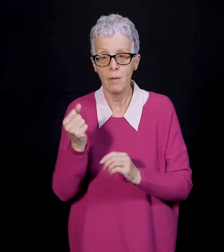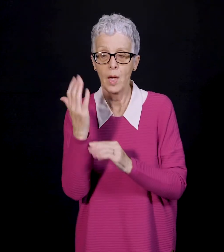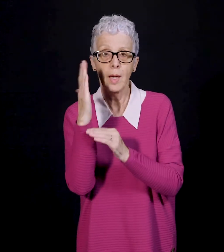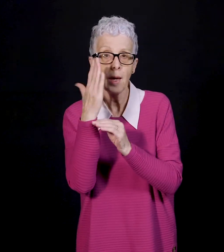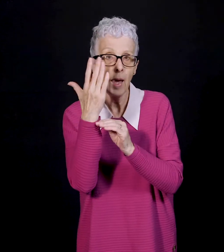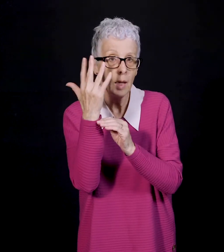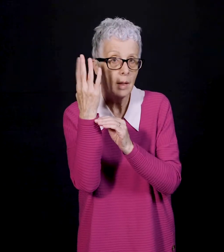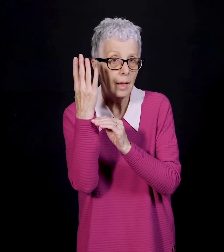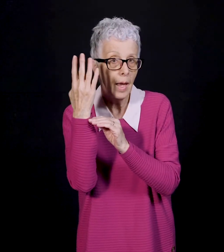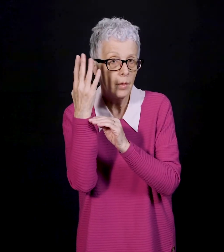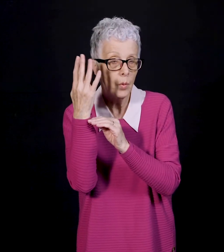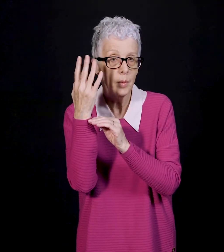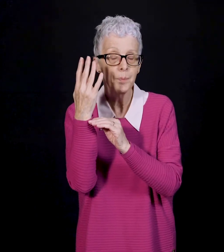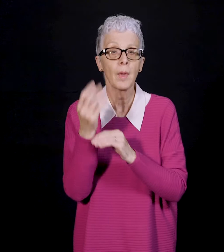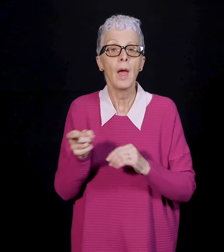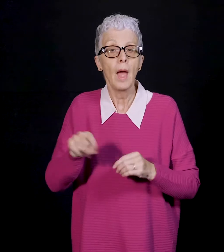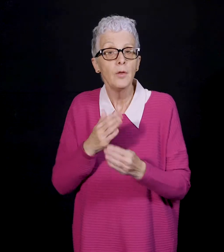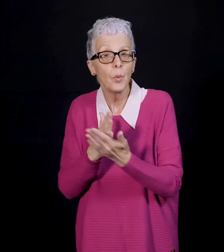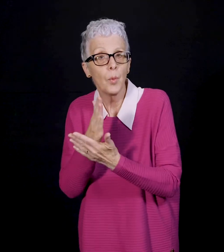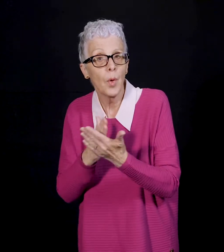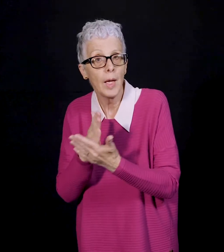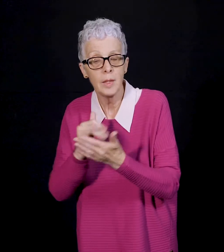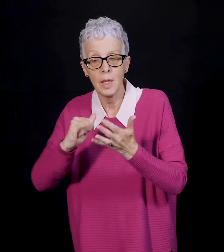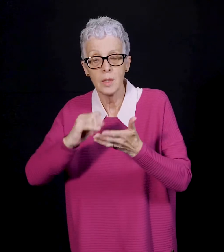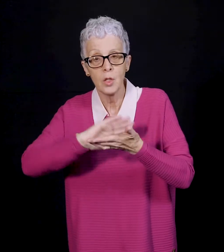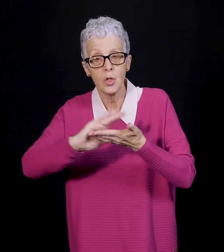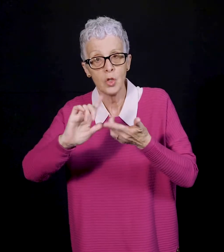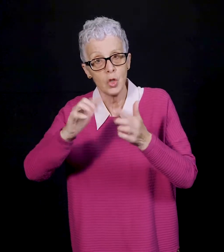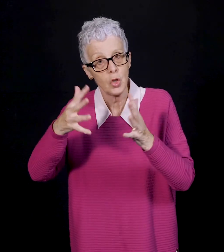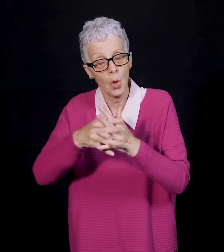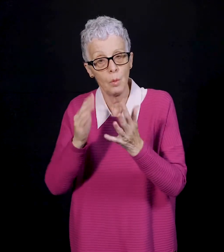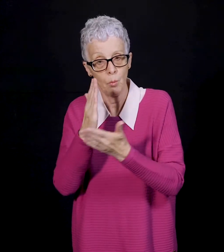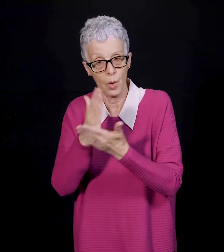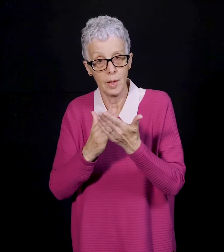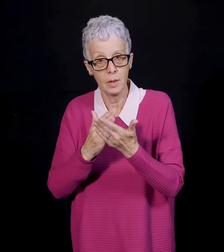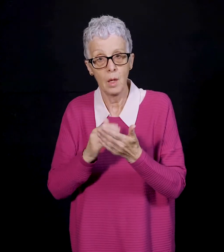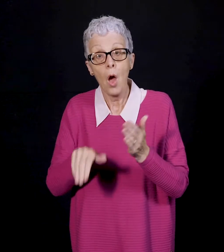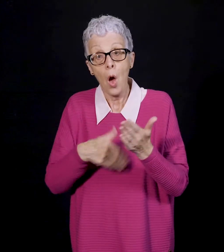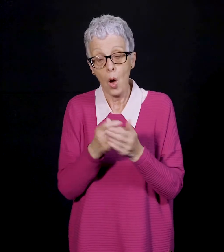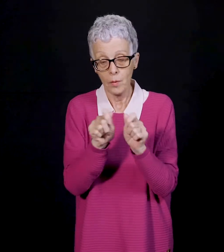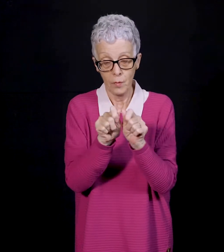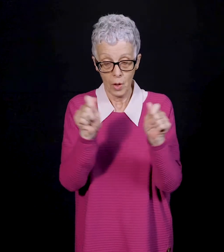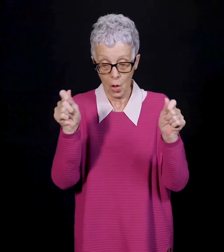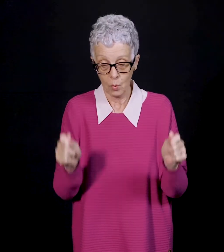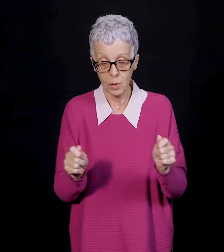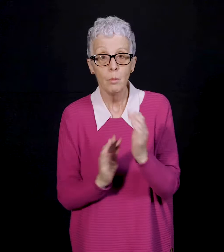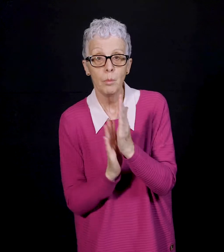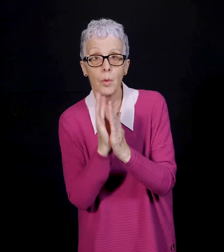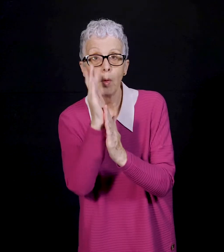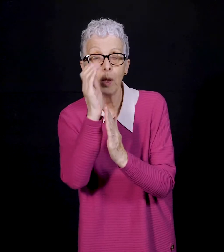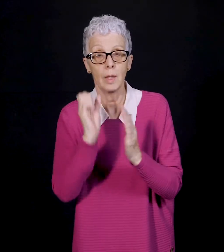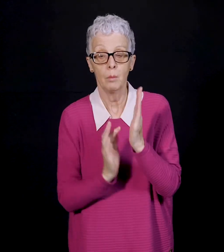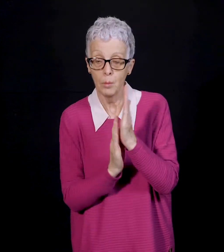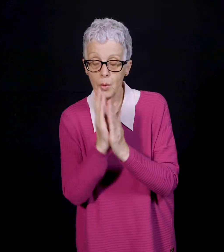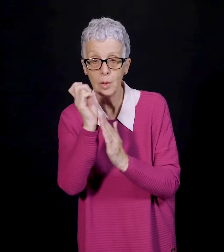bread, the bread of the presence, or the showbread it was called. But in the middle was an altar. And on that altar there were burning coals. And